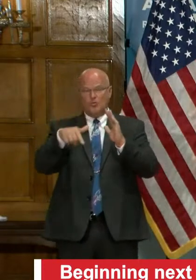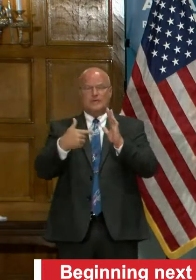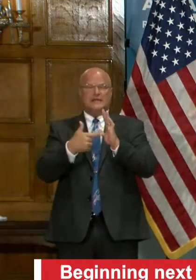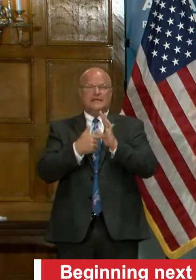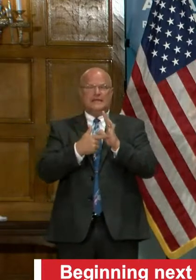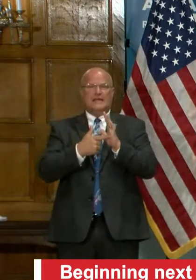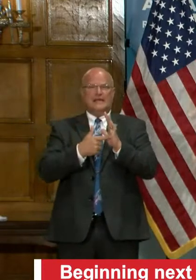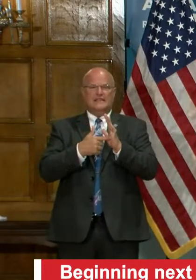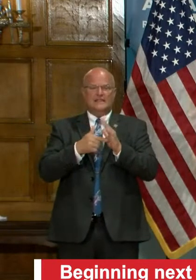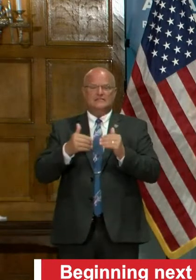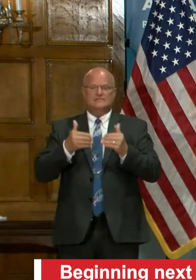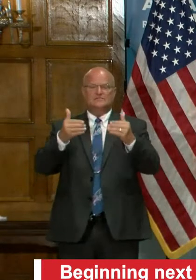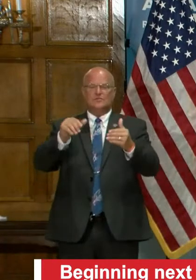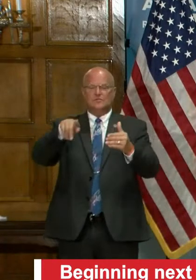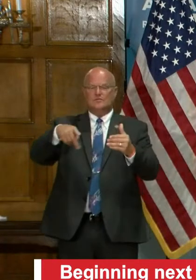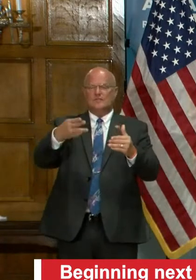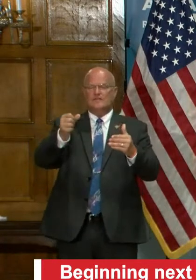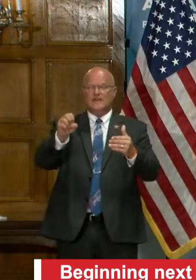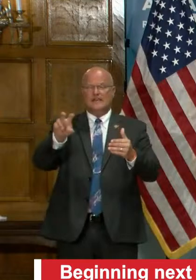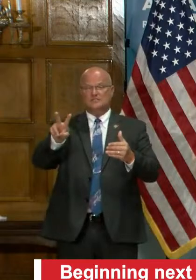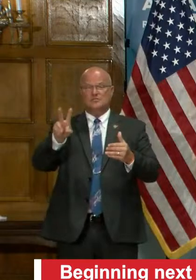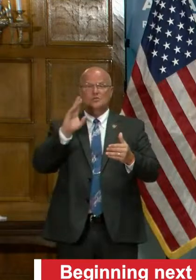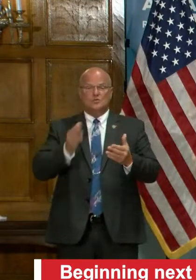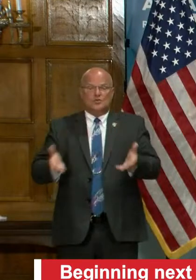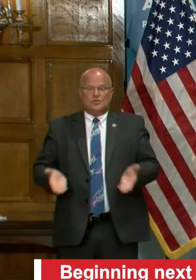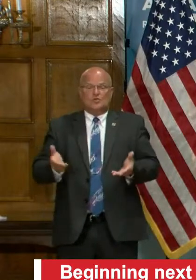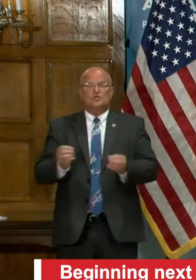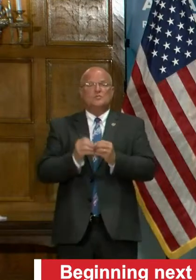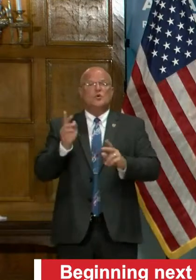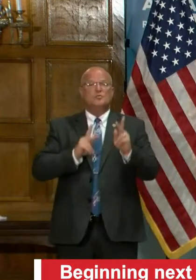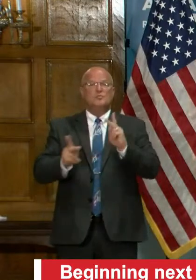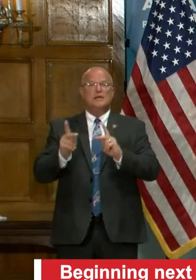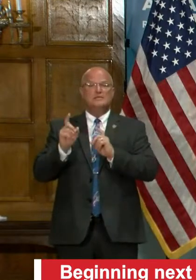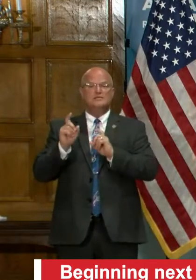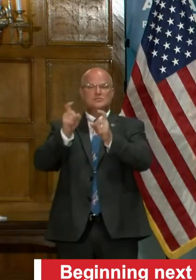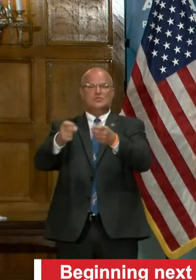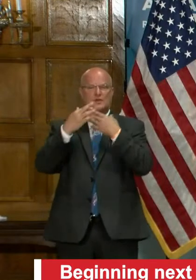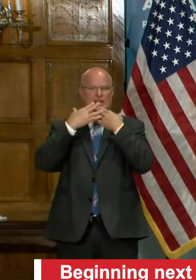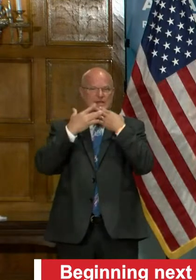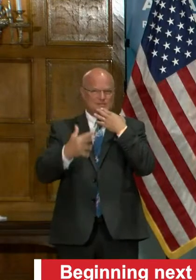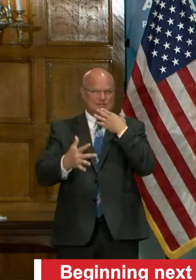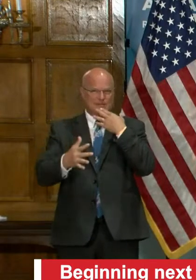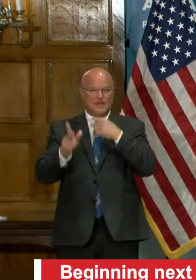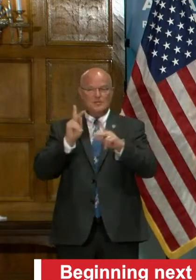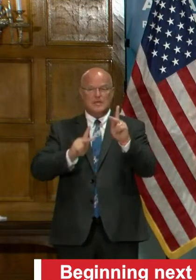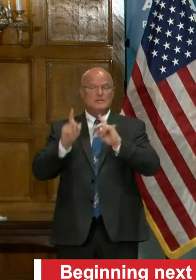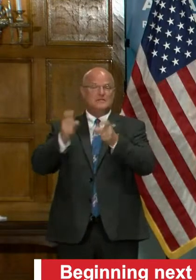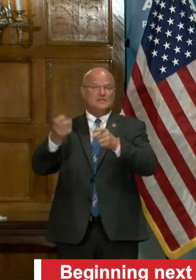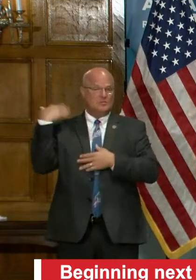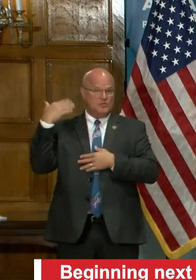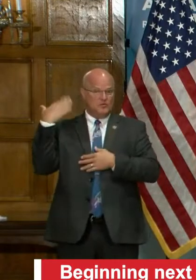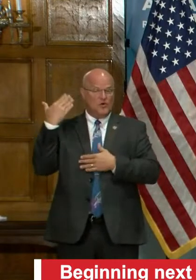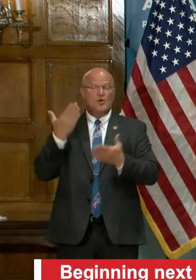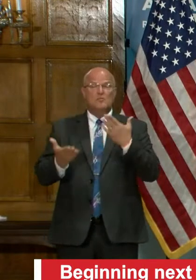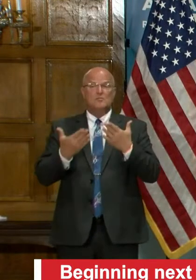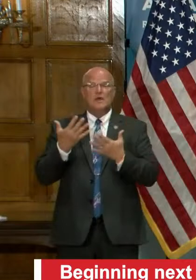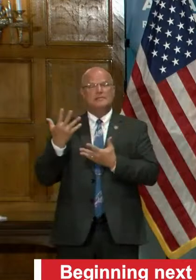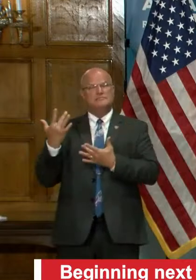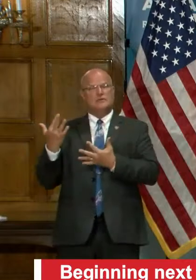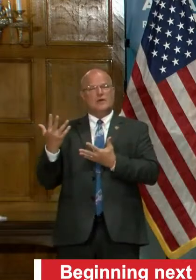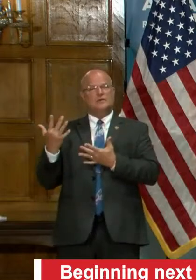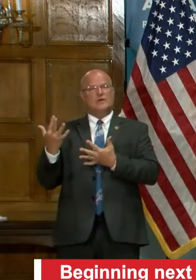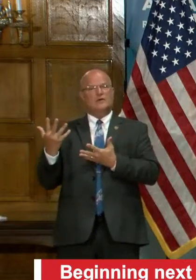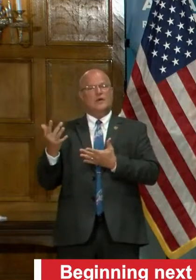this move to phase 2 will encourage more people to donate, especially those who have donated before, maybe have been holding